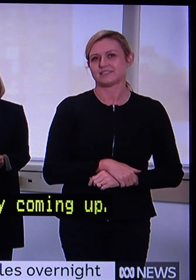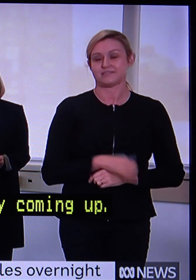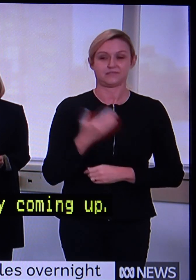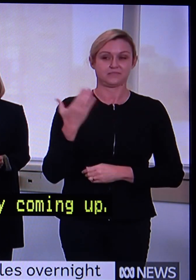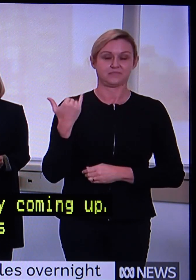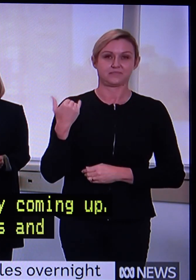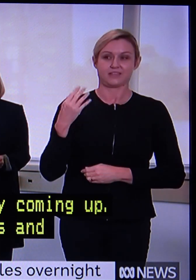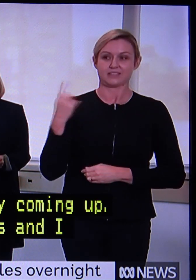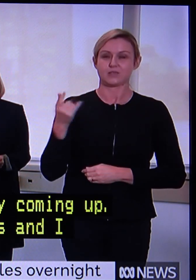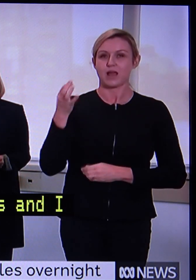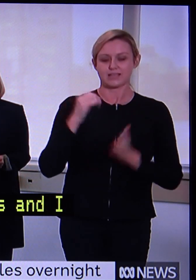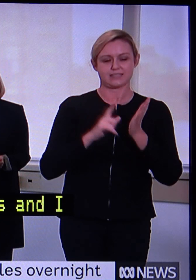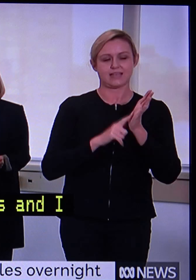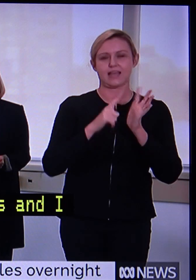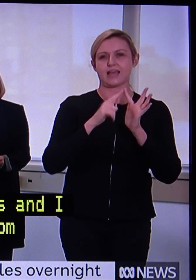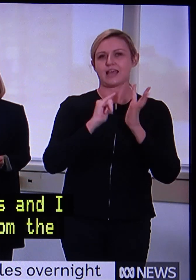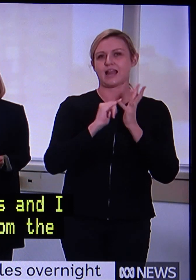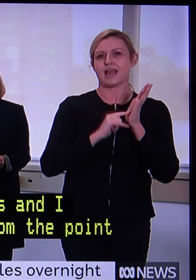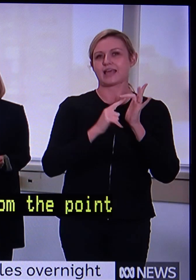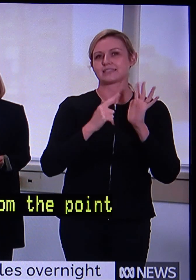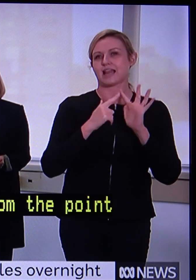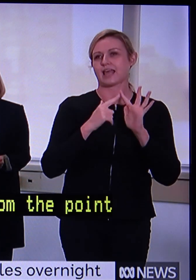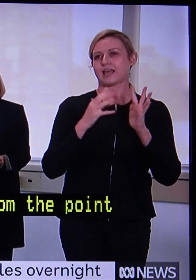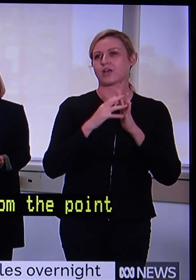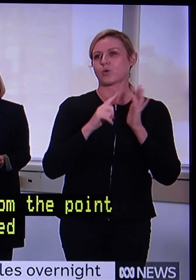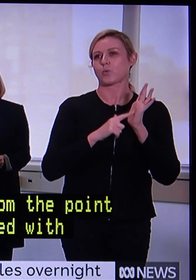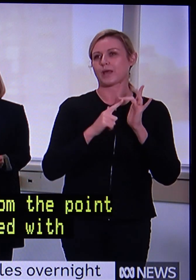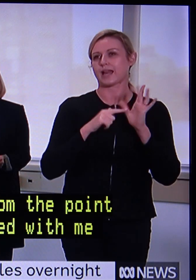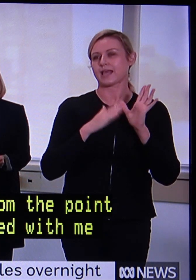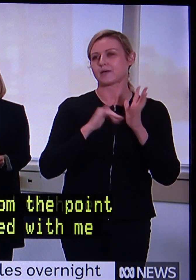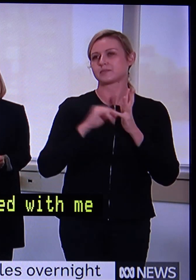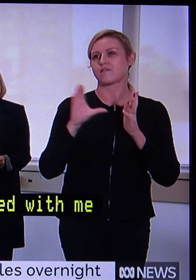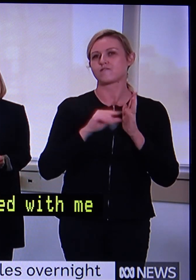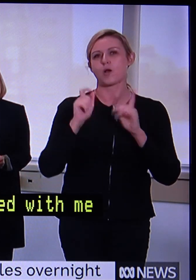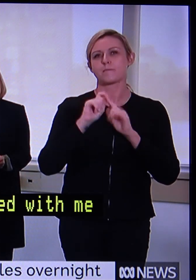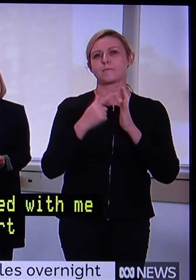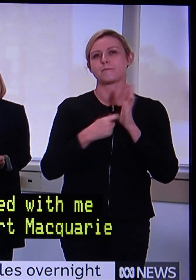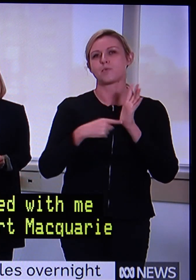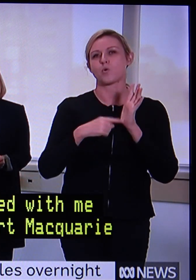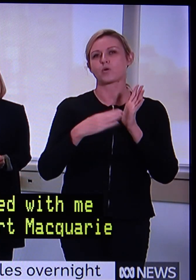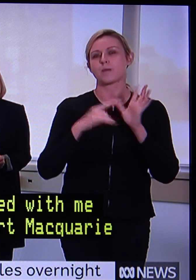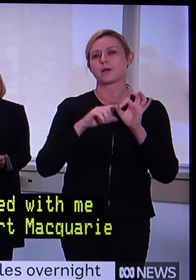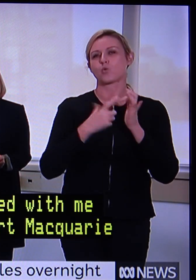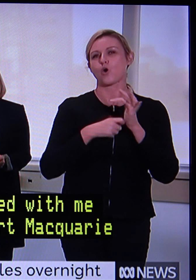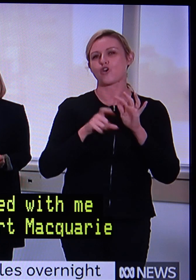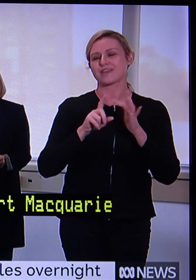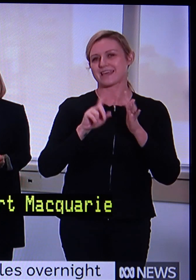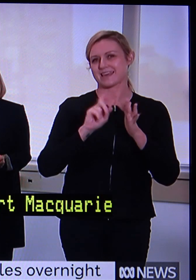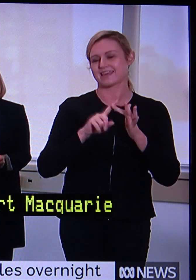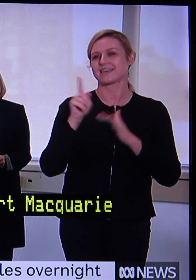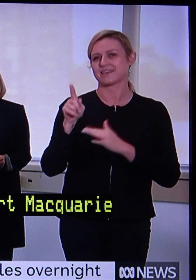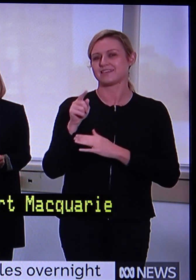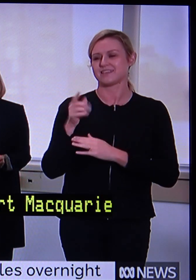by Leslie Williams, a member for Port Macquarie, who pointed out that a beauty salon in Port Macquarie